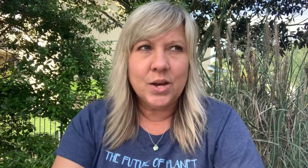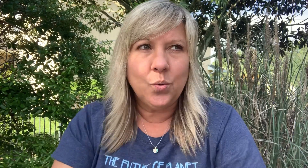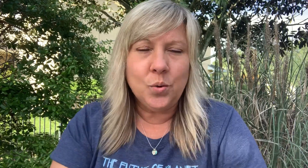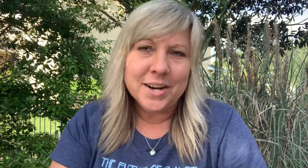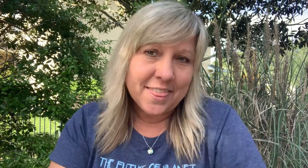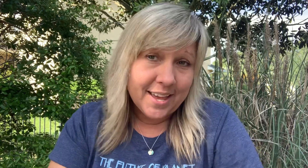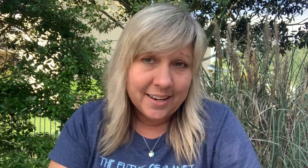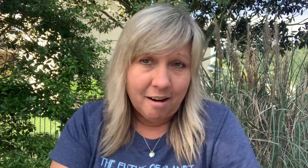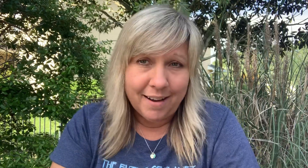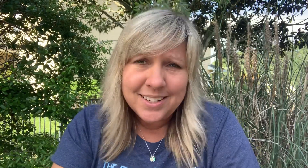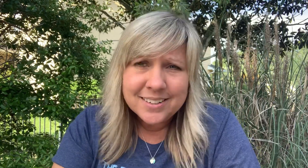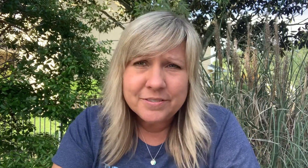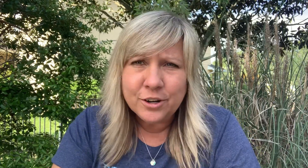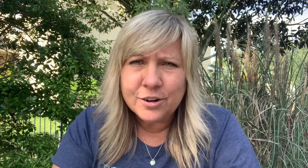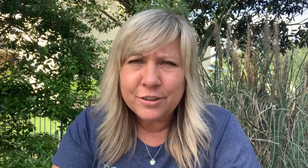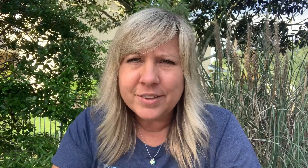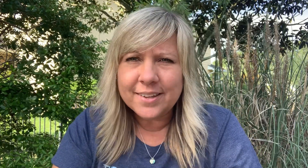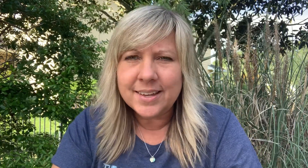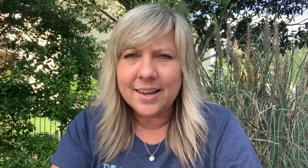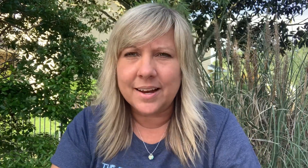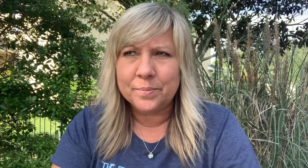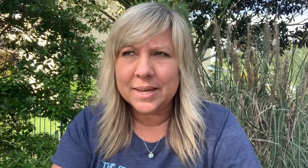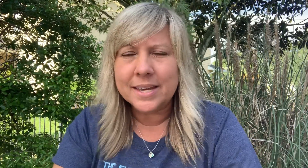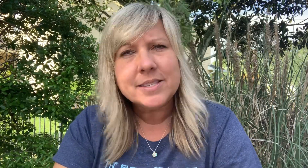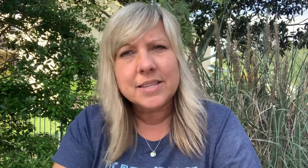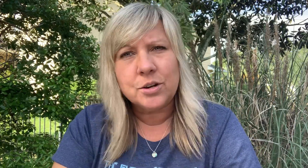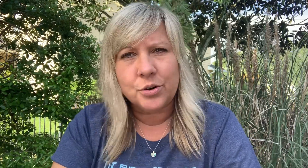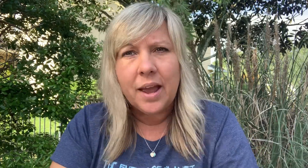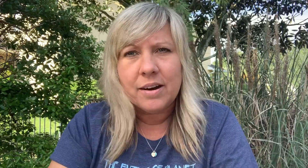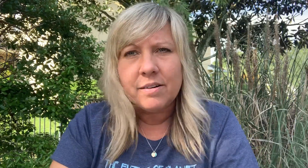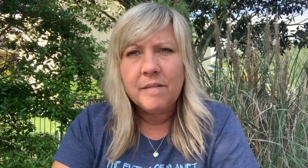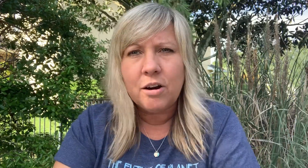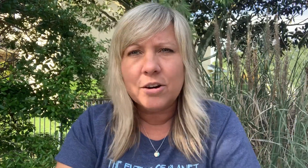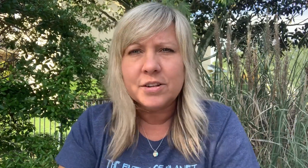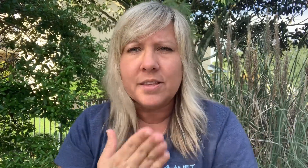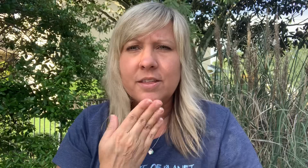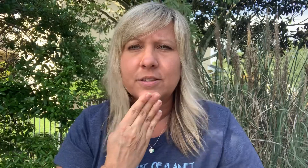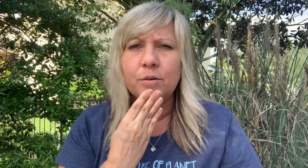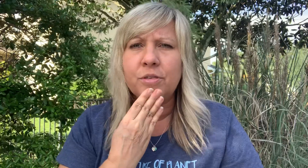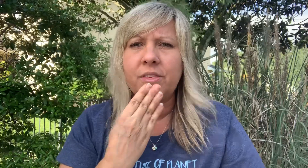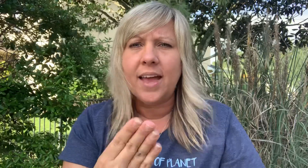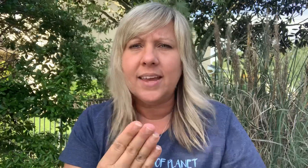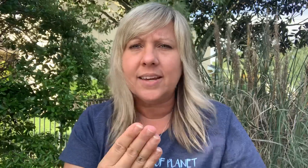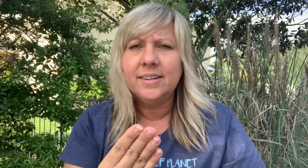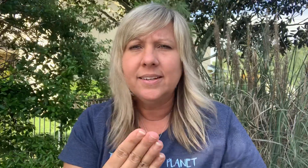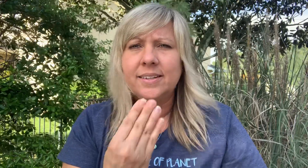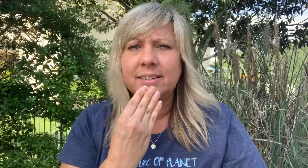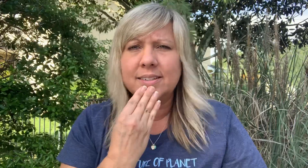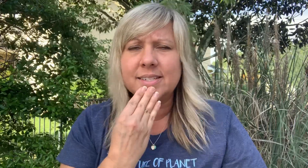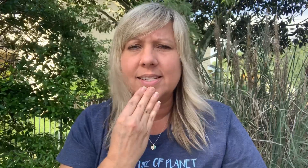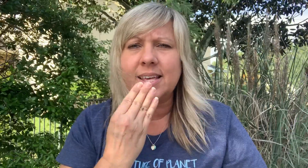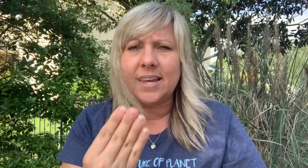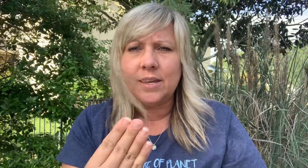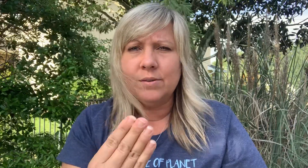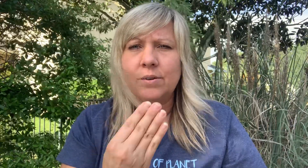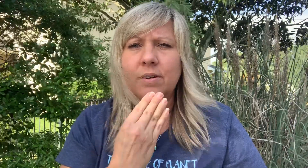We want to thank God for Earth. He is the creator of our Earth. So this is thank you, or